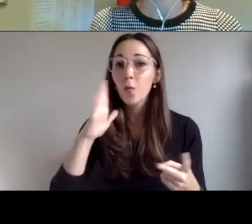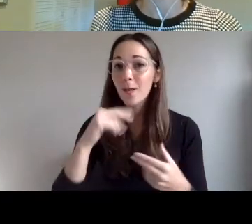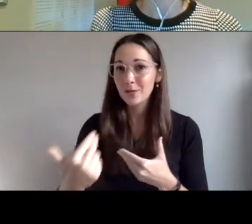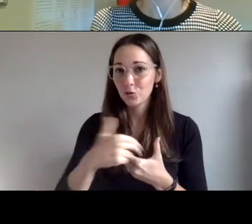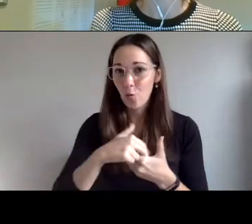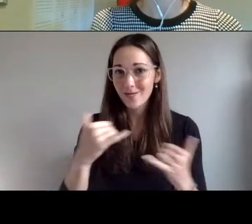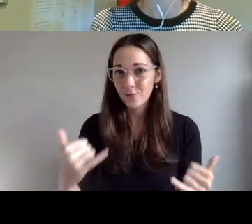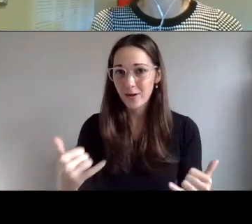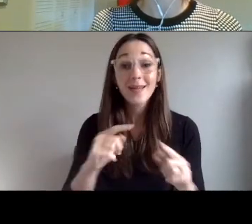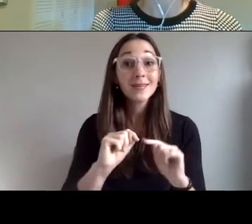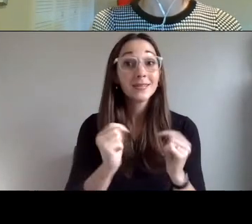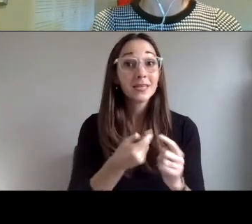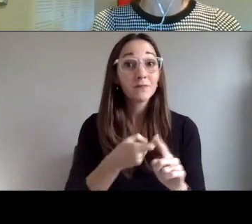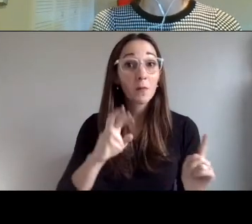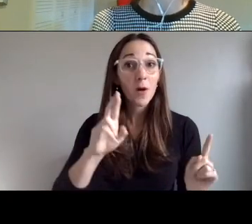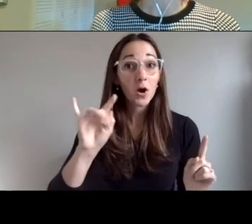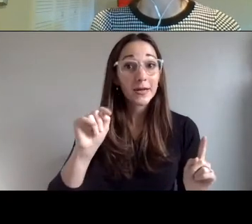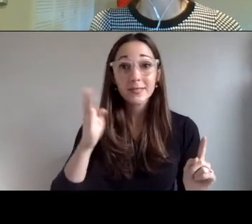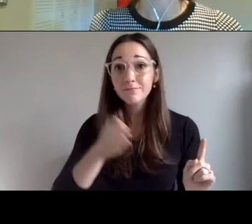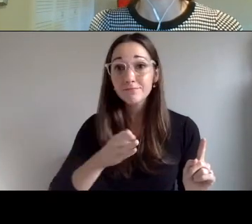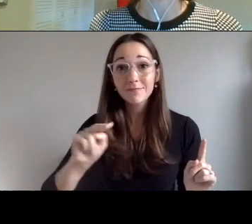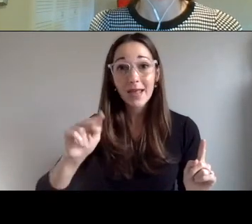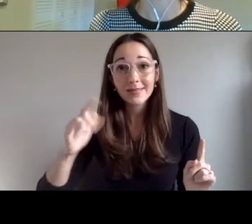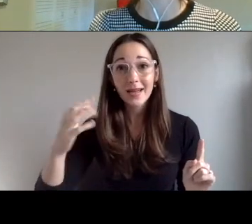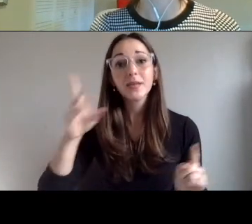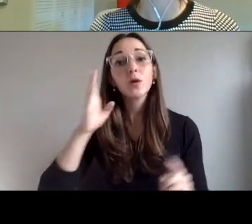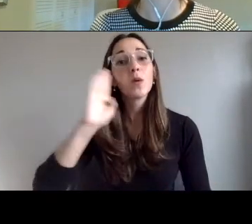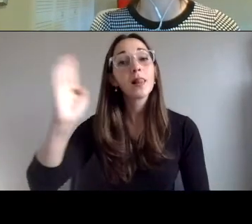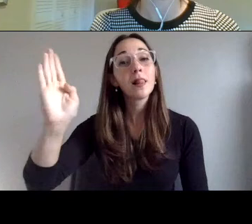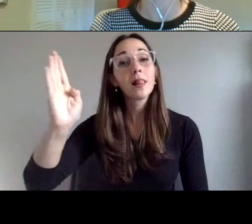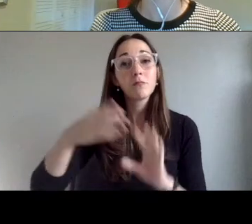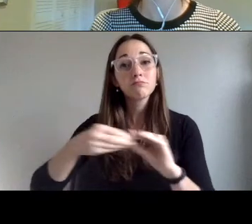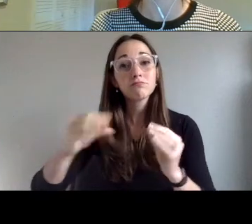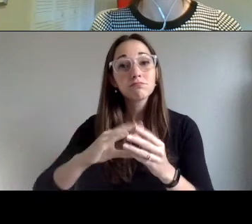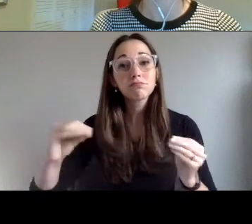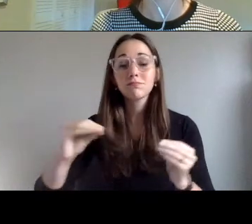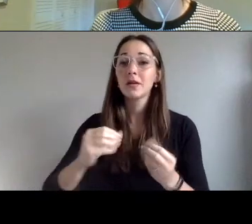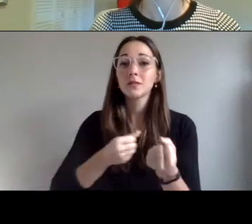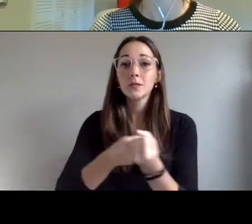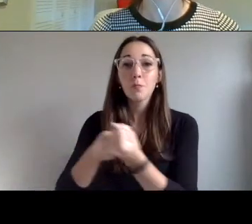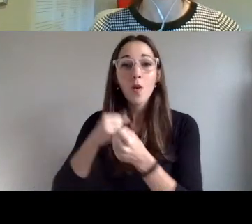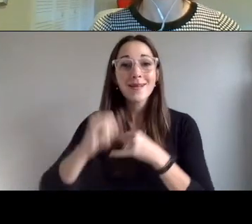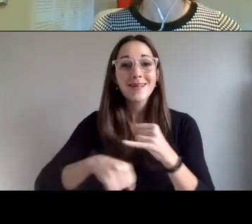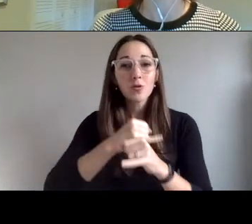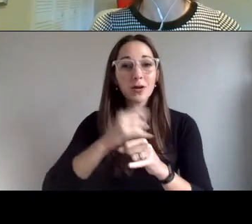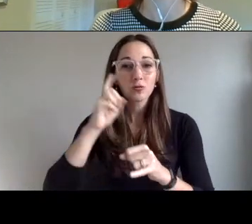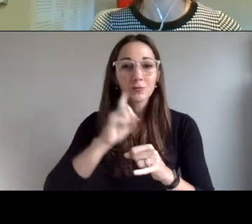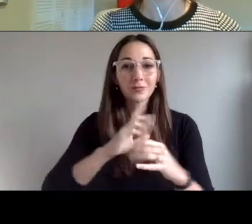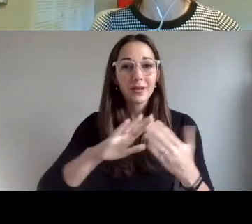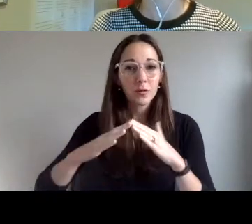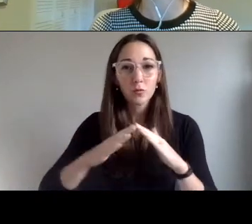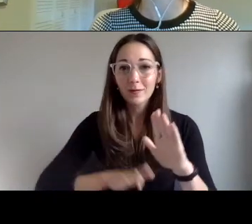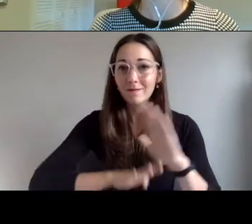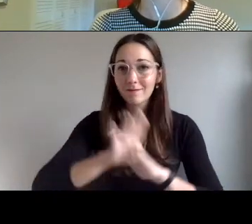from RIT and NTID will present their work in supporting international deaf communities to develop literacy